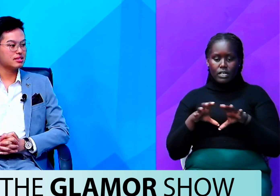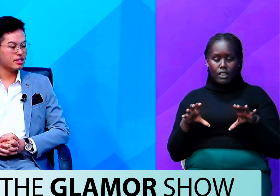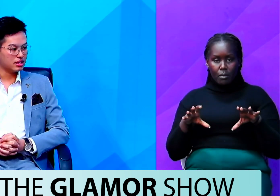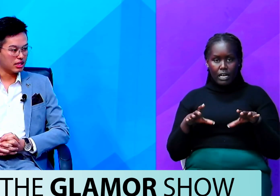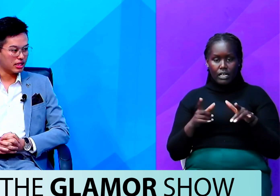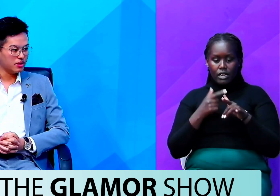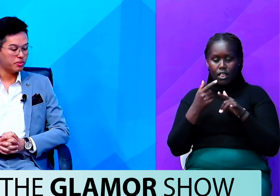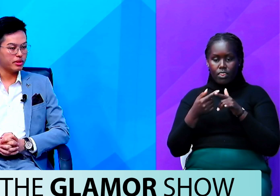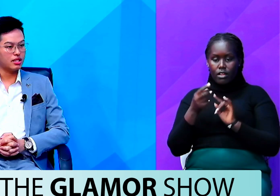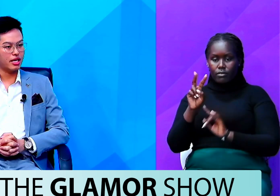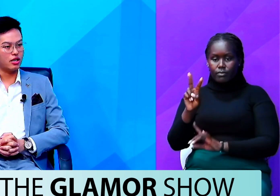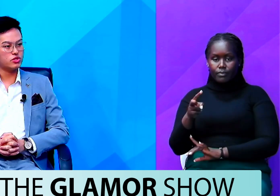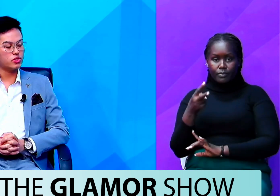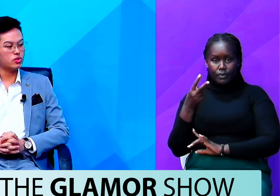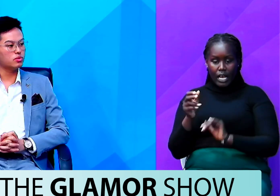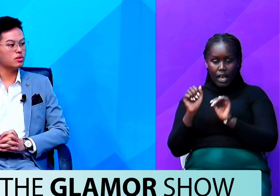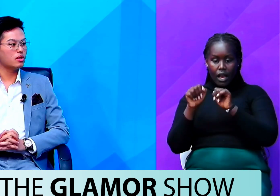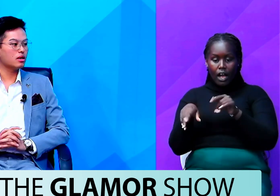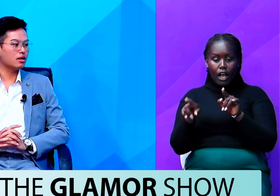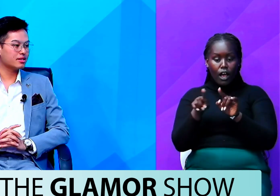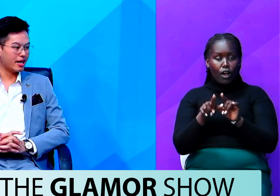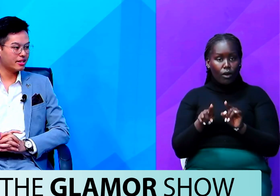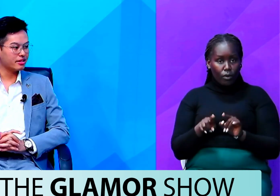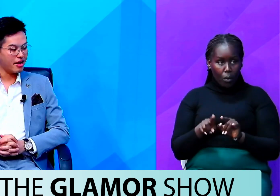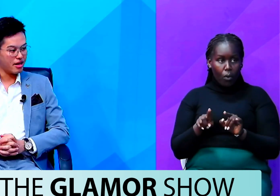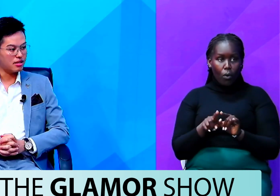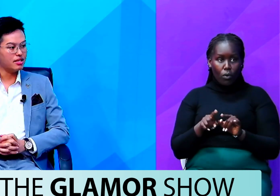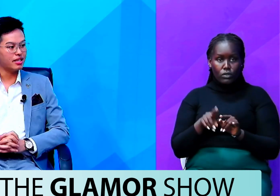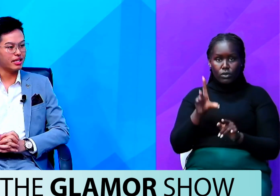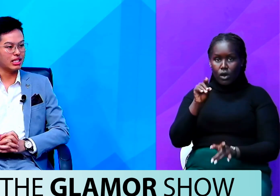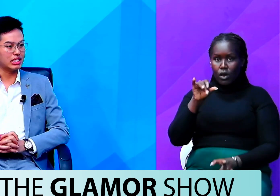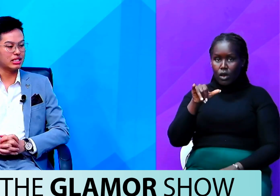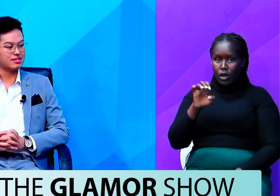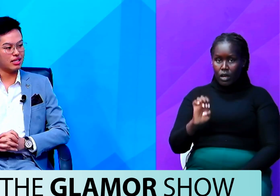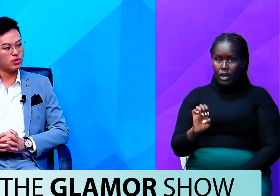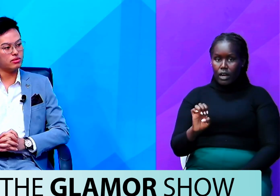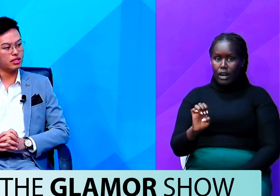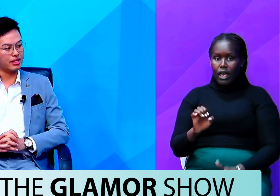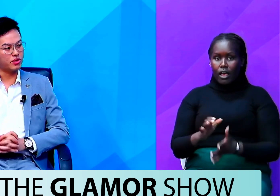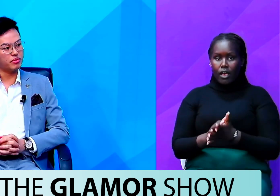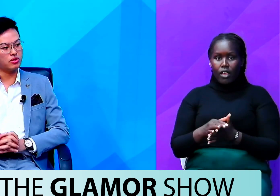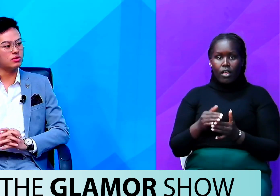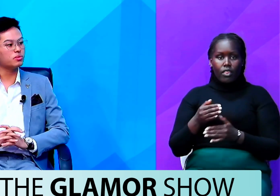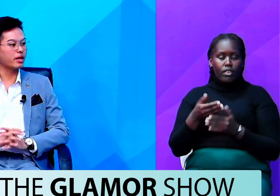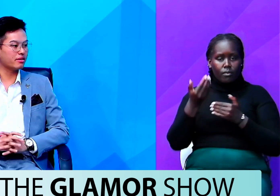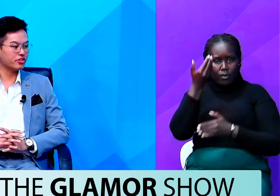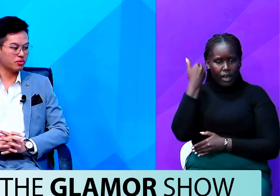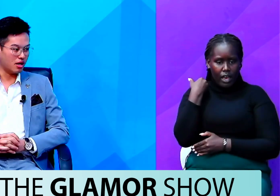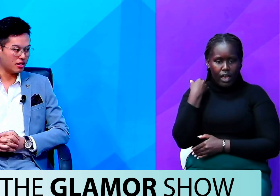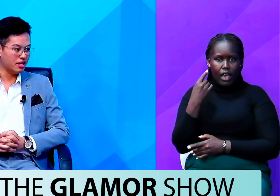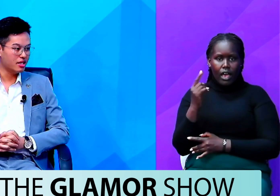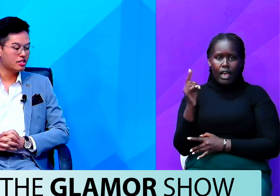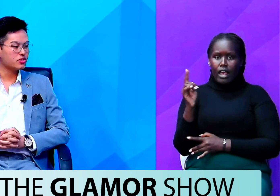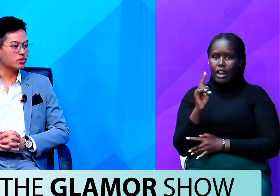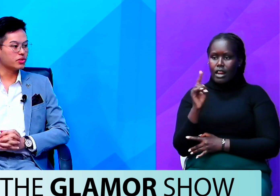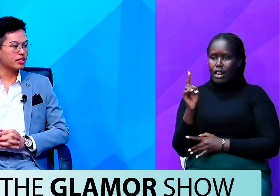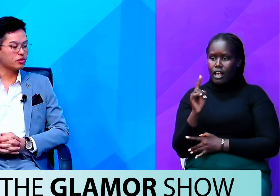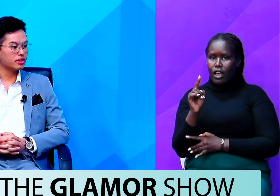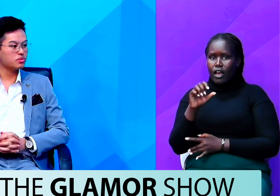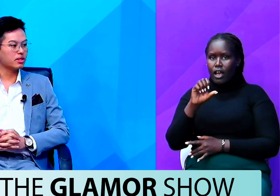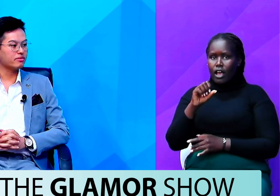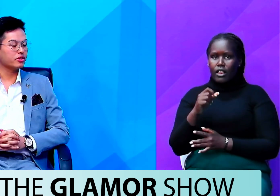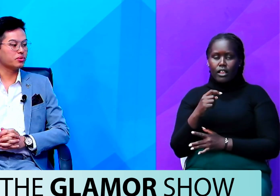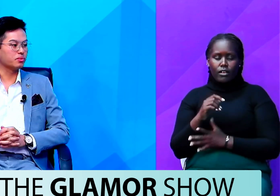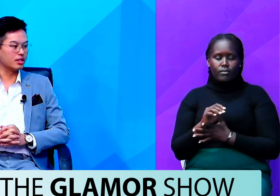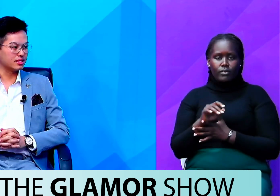And secondly, we can also dye the hair in the salon in Nairobi or wherever you are, so you can do